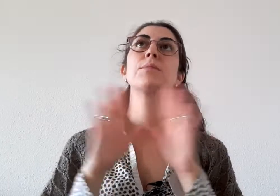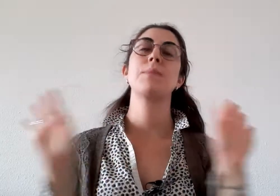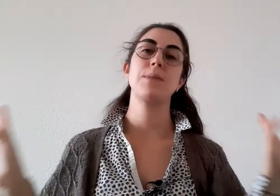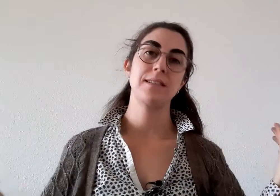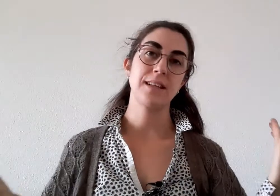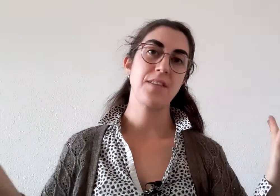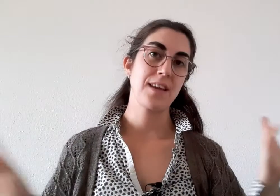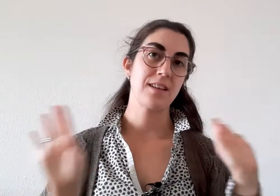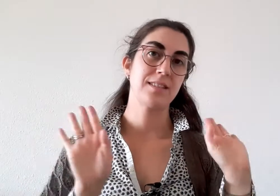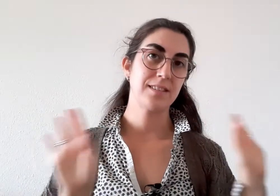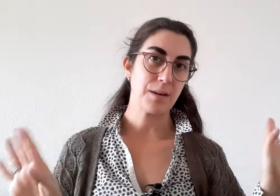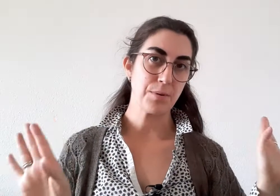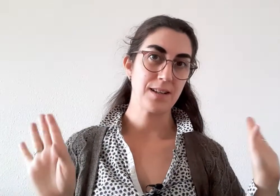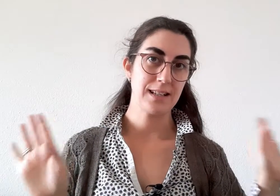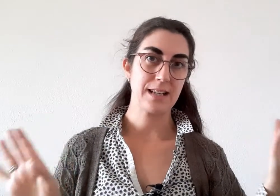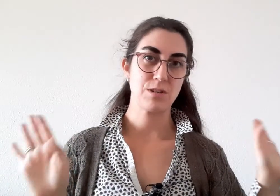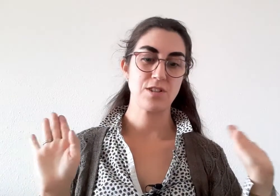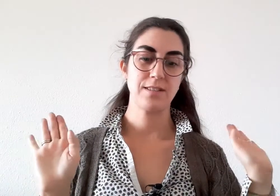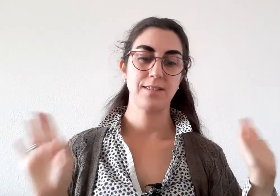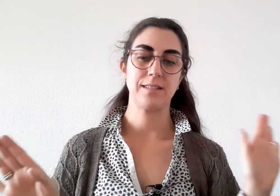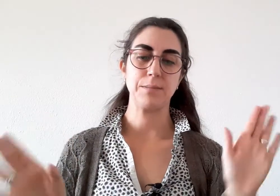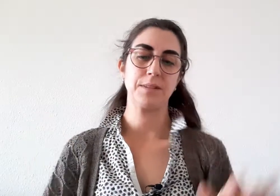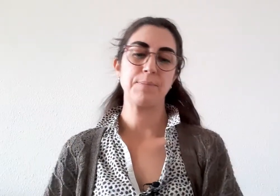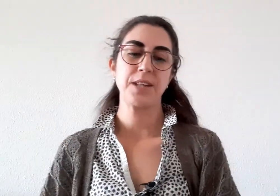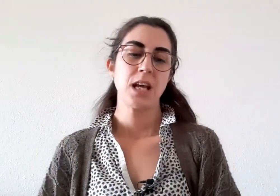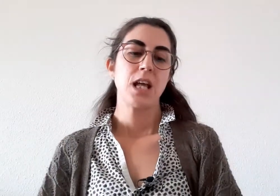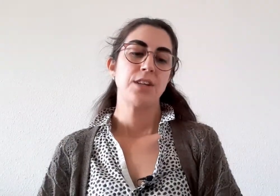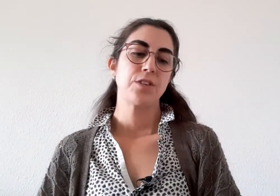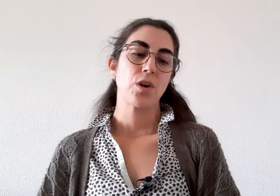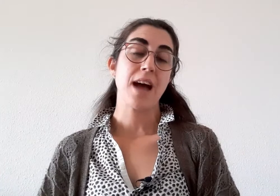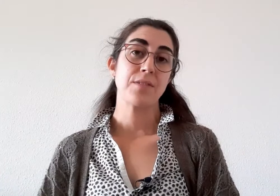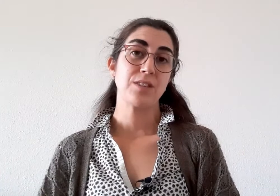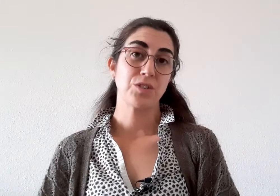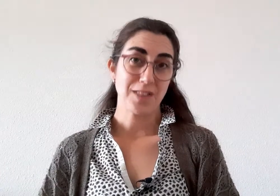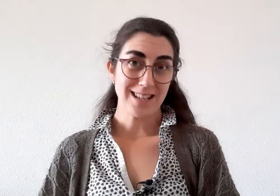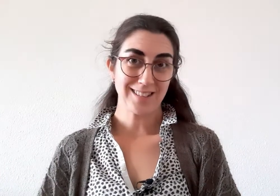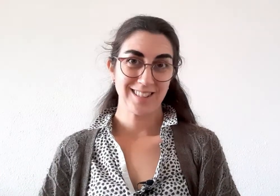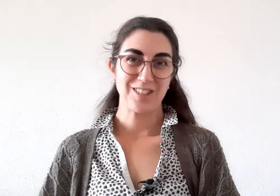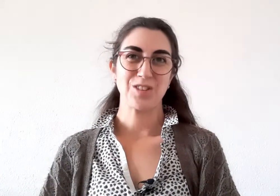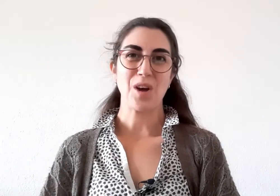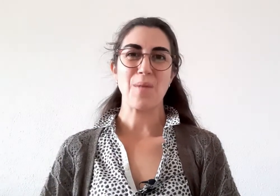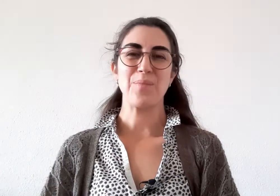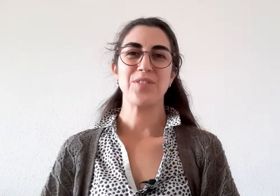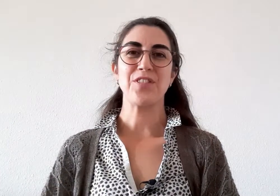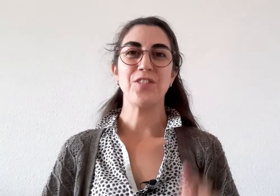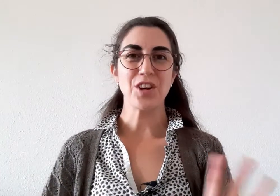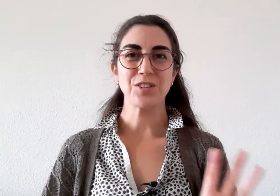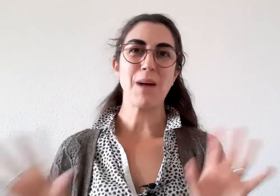baby understand that they are separate language systems. So I have a resource for this. It's my